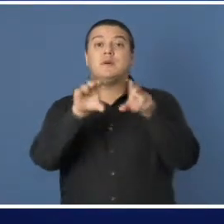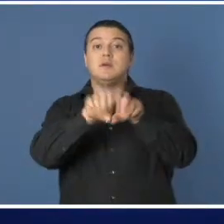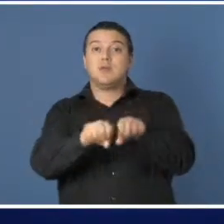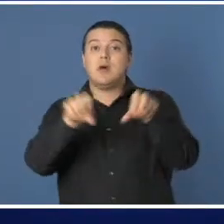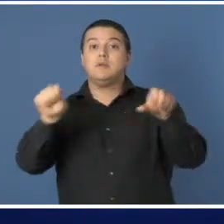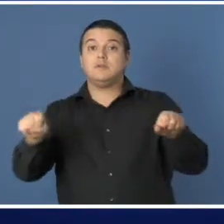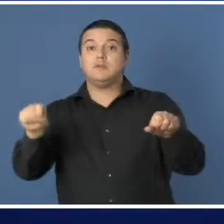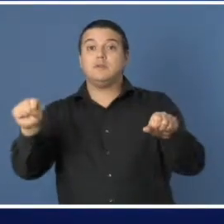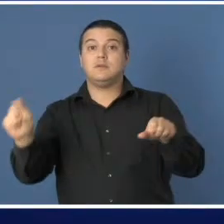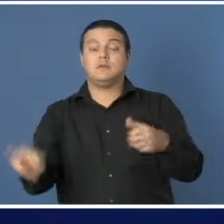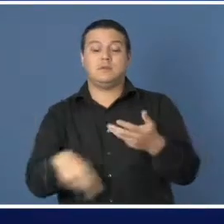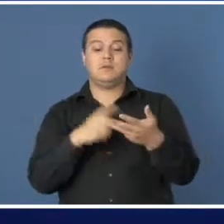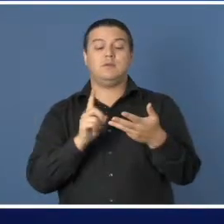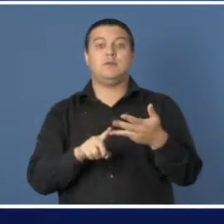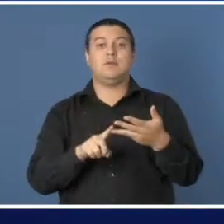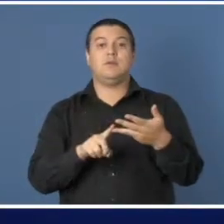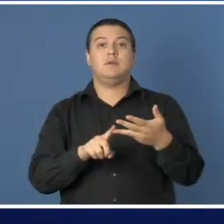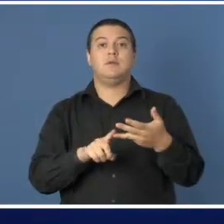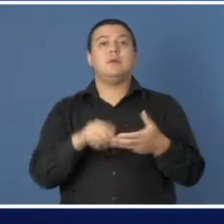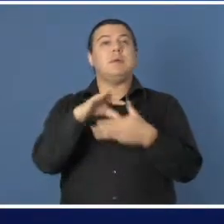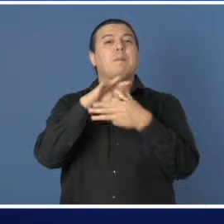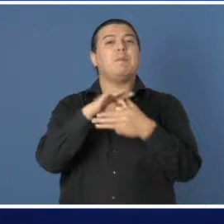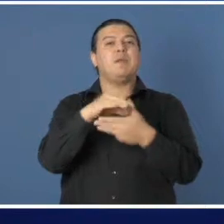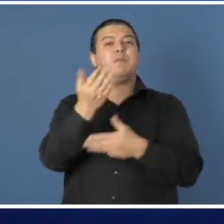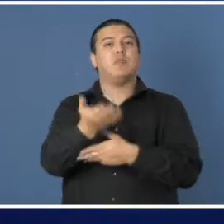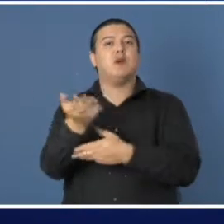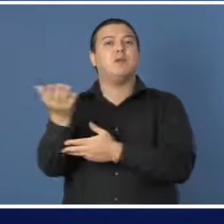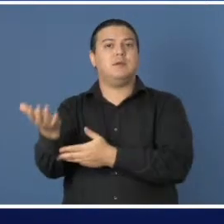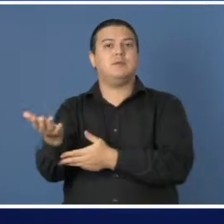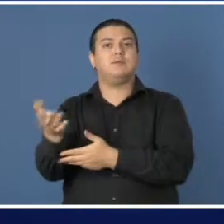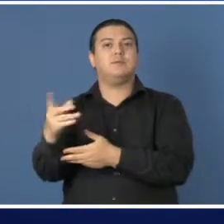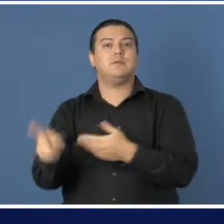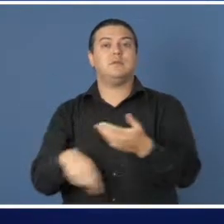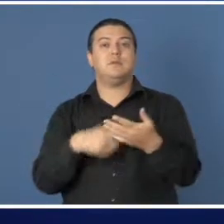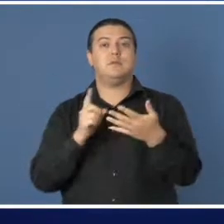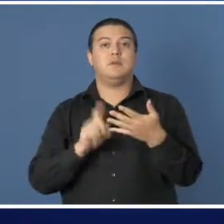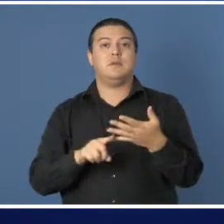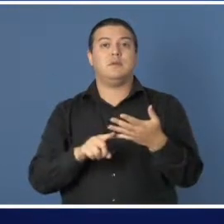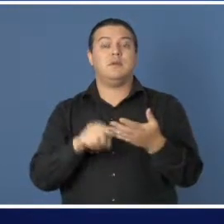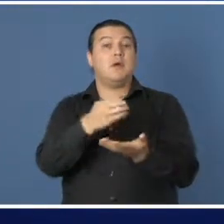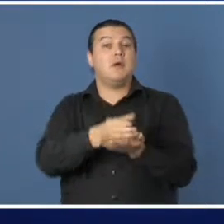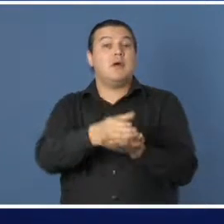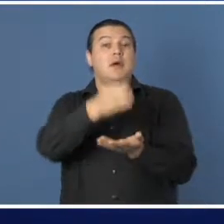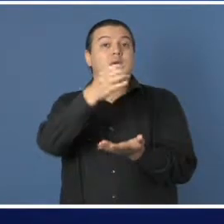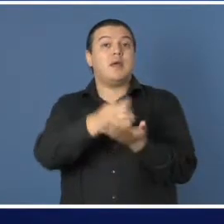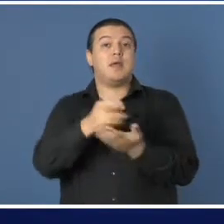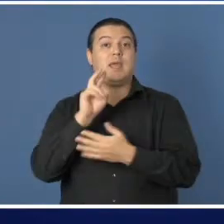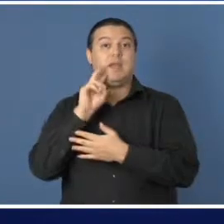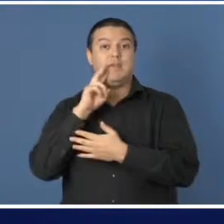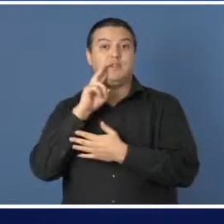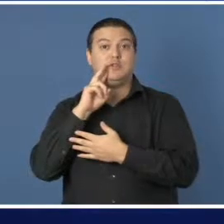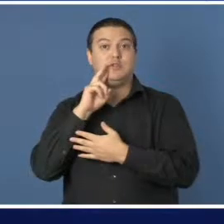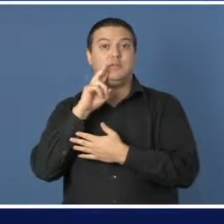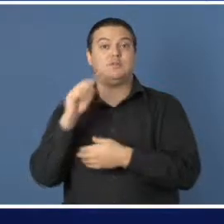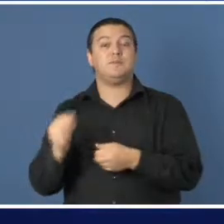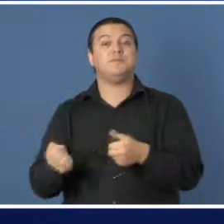meat products, canned vegetables,